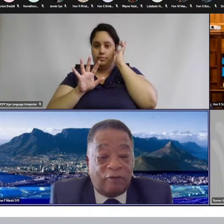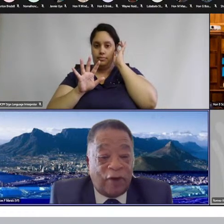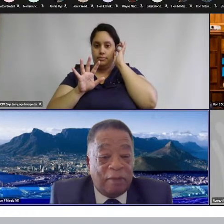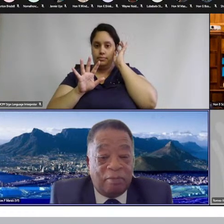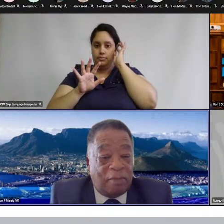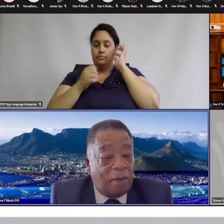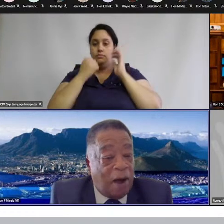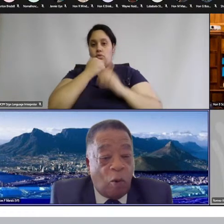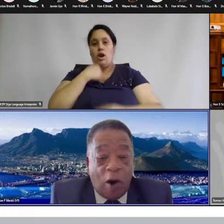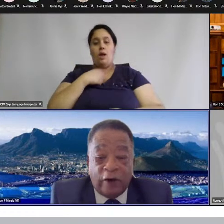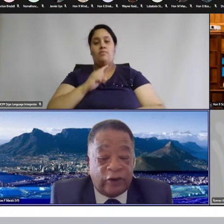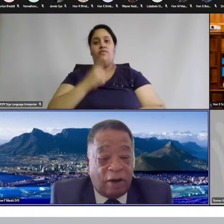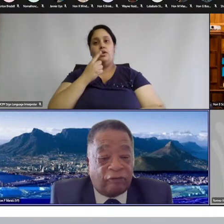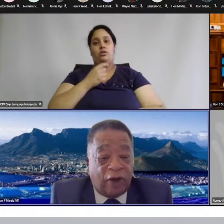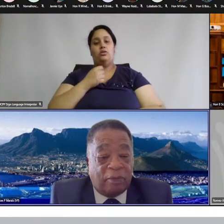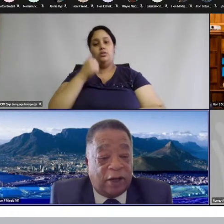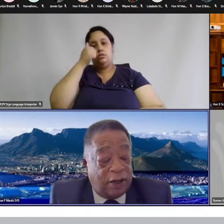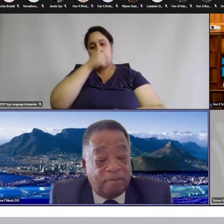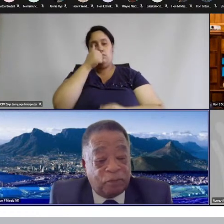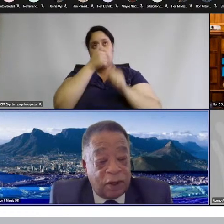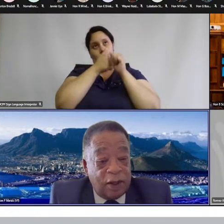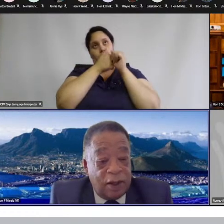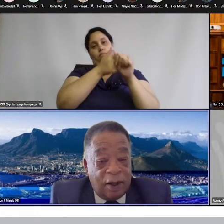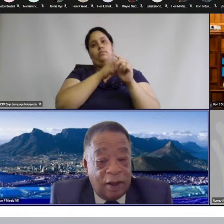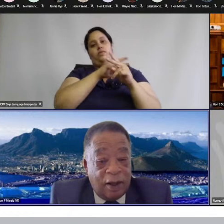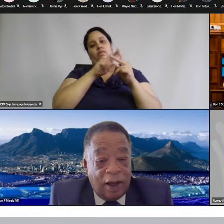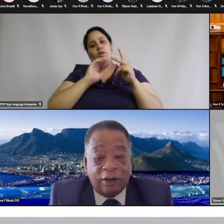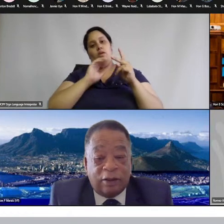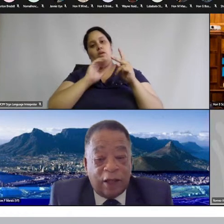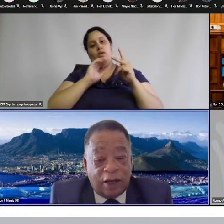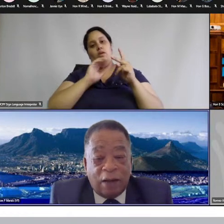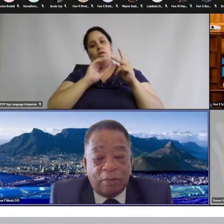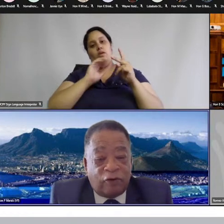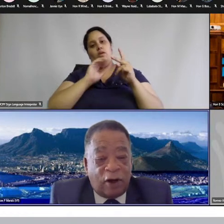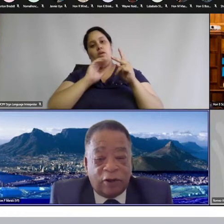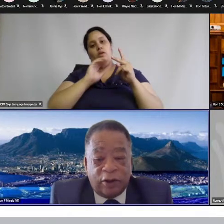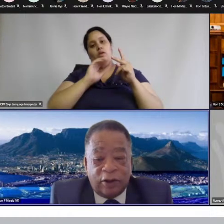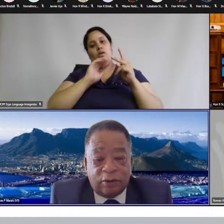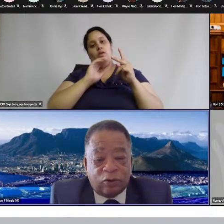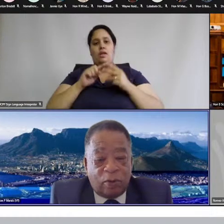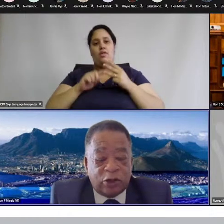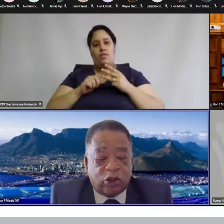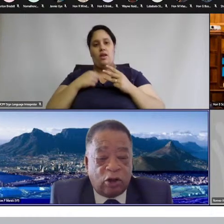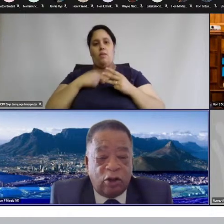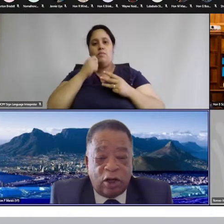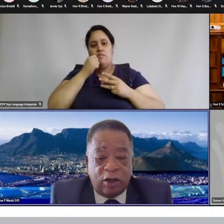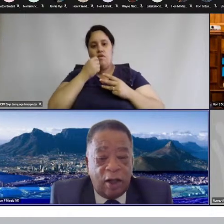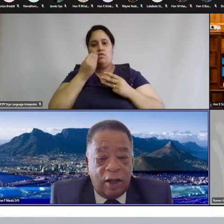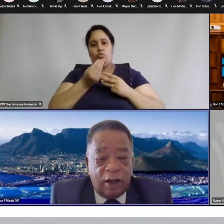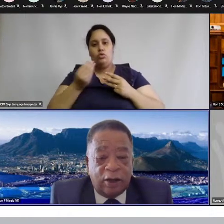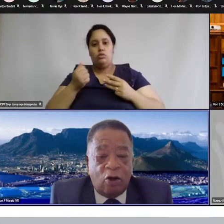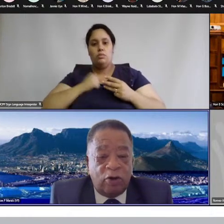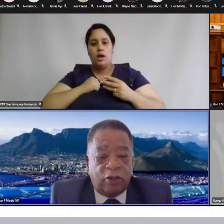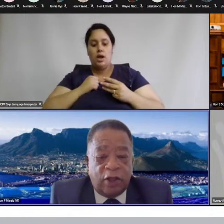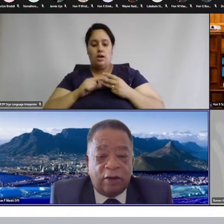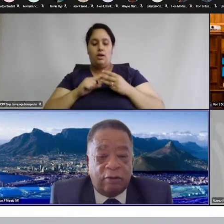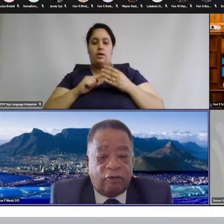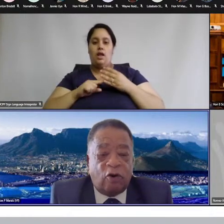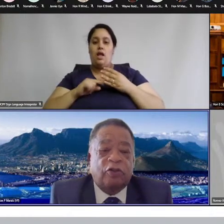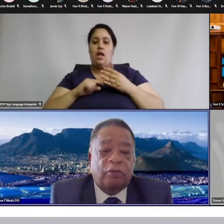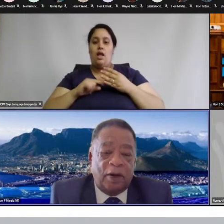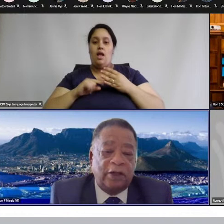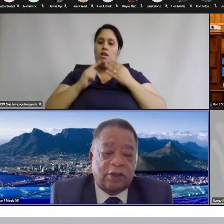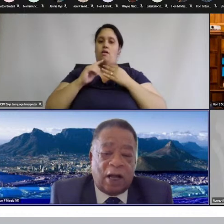then I'm my wife and my family, and then I'm a father to my children, and only